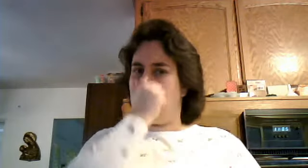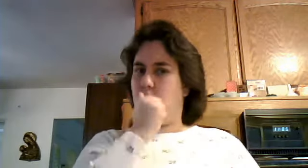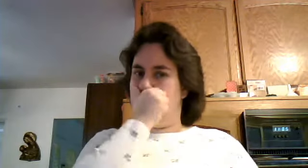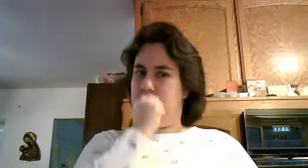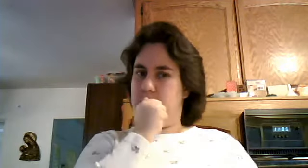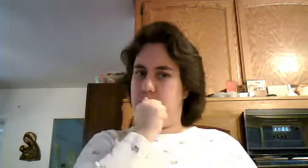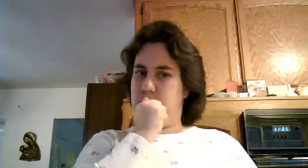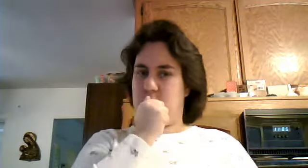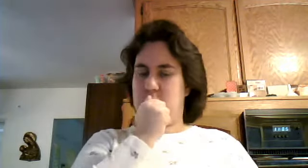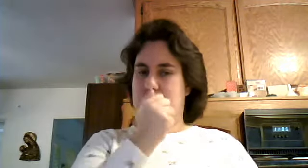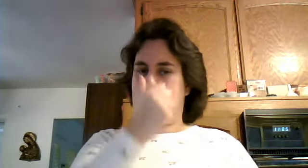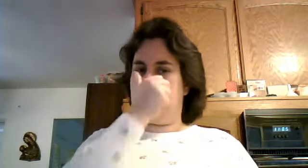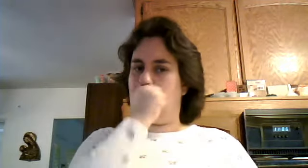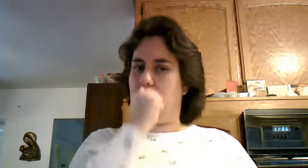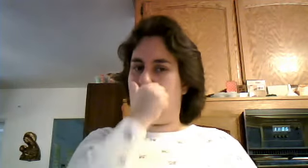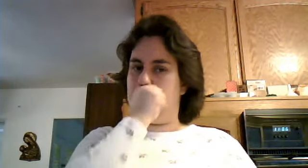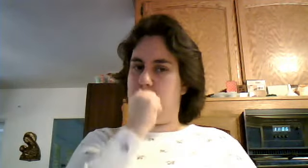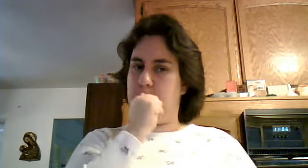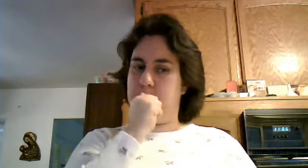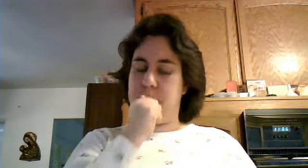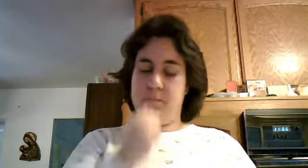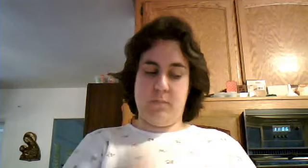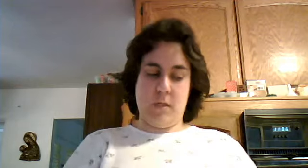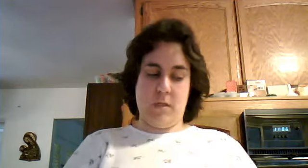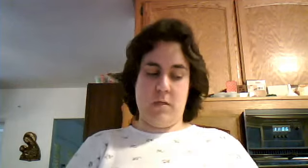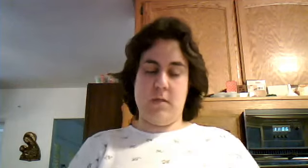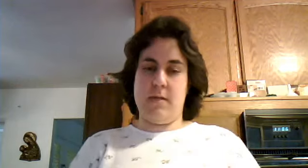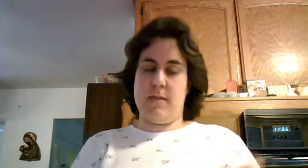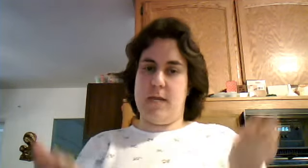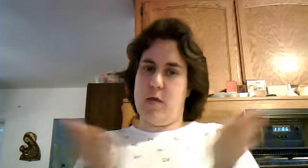Cold, like you're sick, cold. Then here,